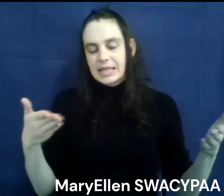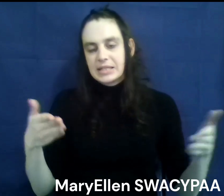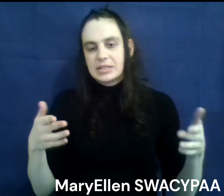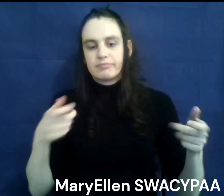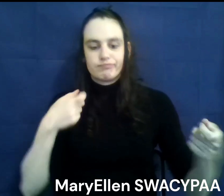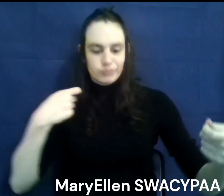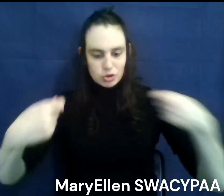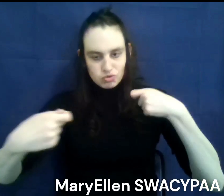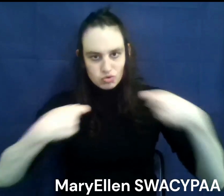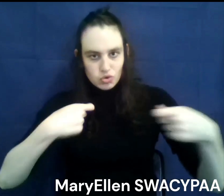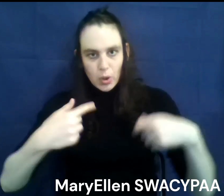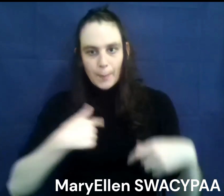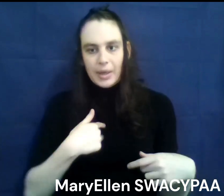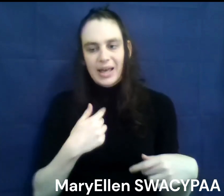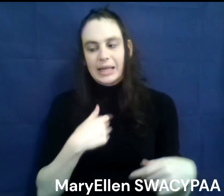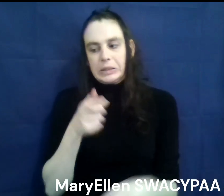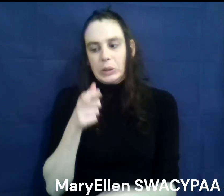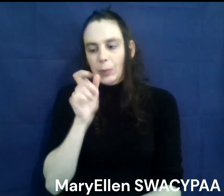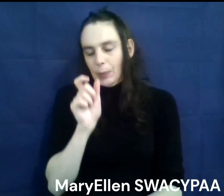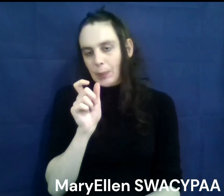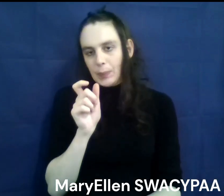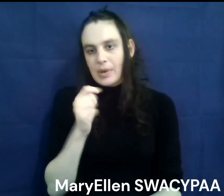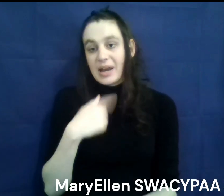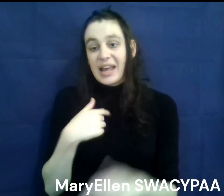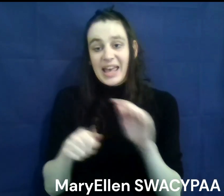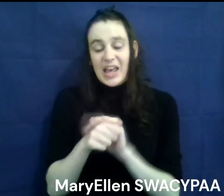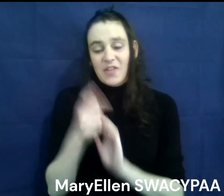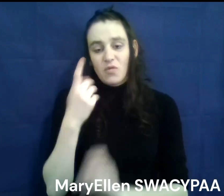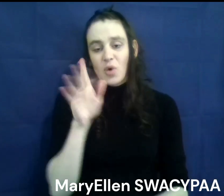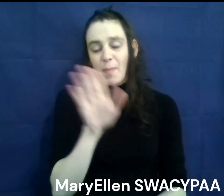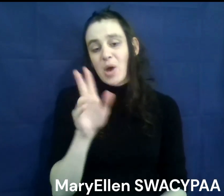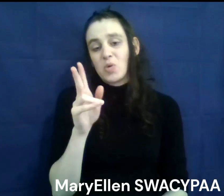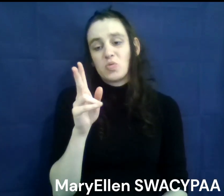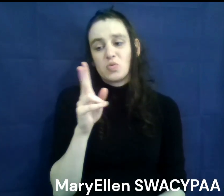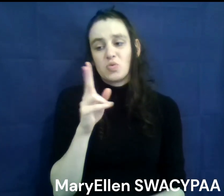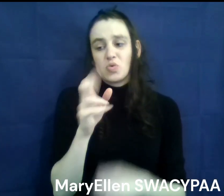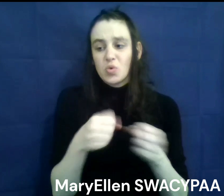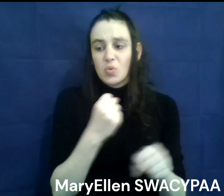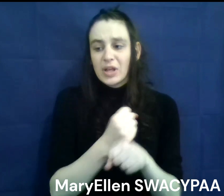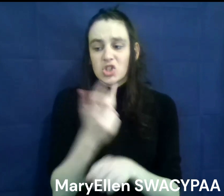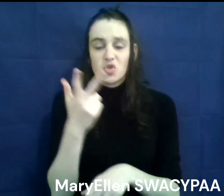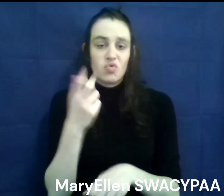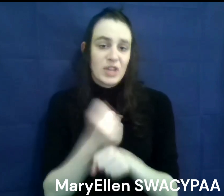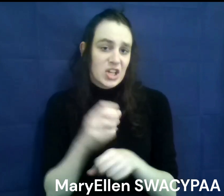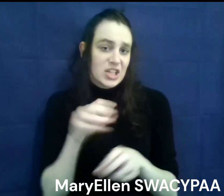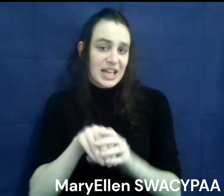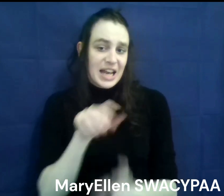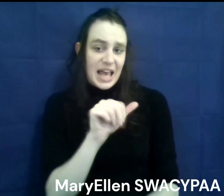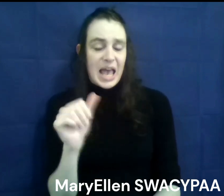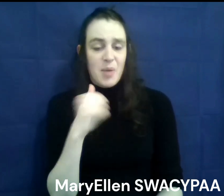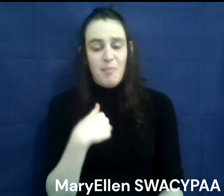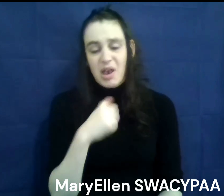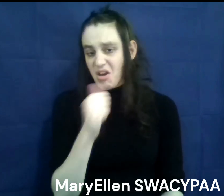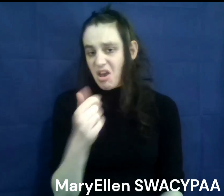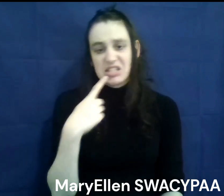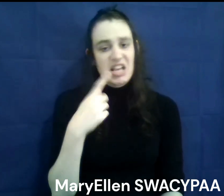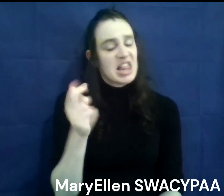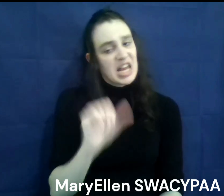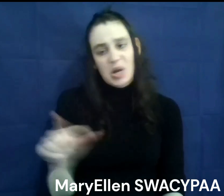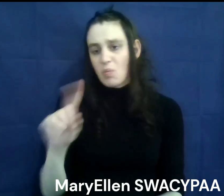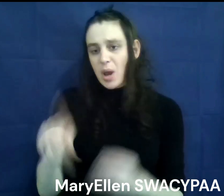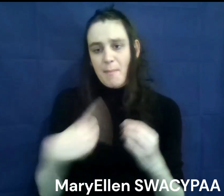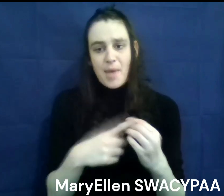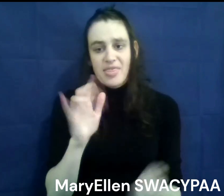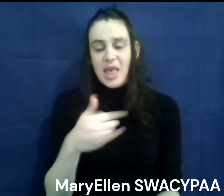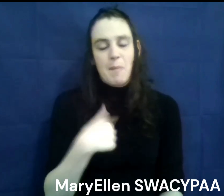about, I don't know, 2 or 3 years in AA. I didn't tell anybody about it because I didn't get drunk,